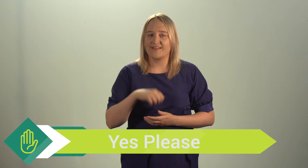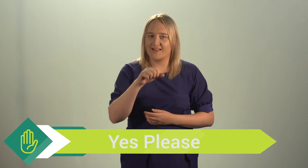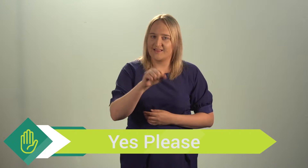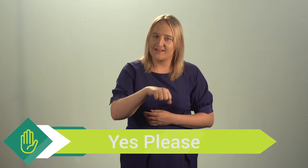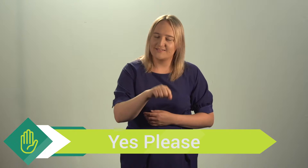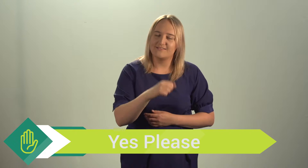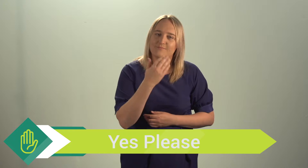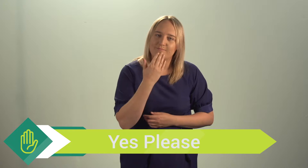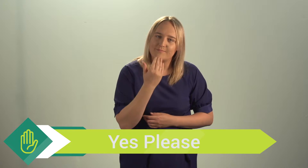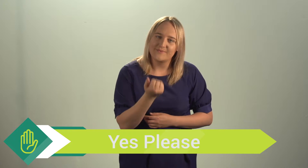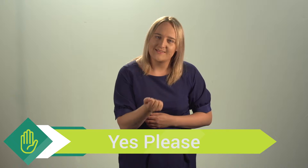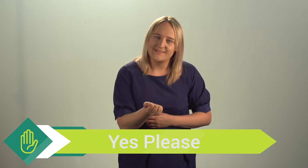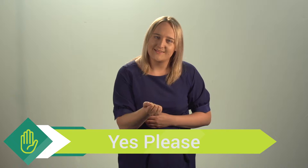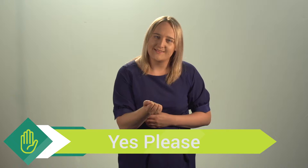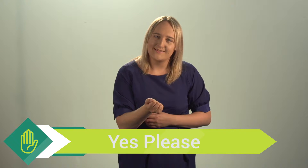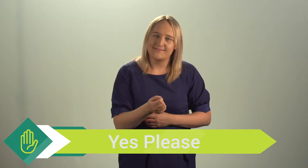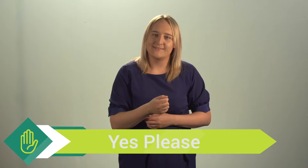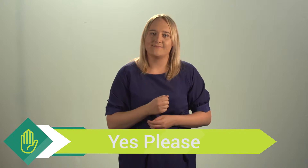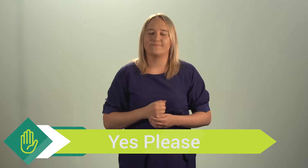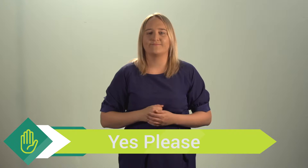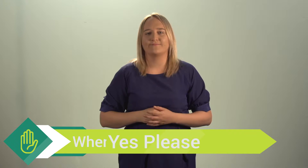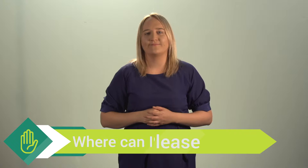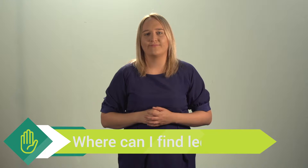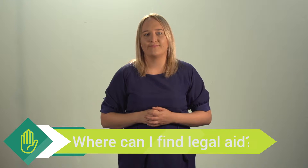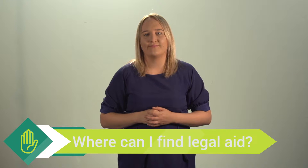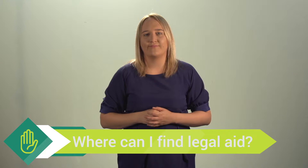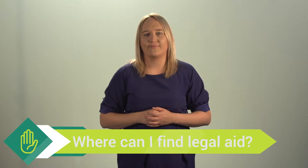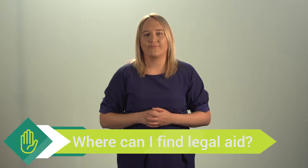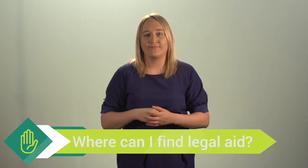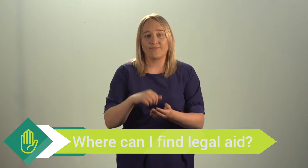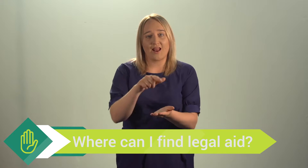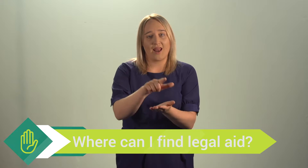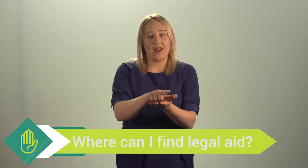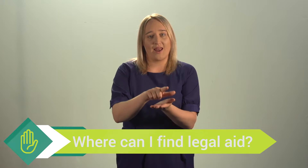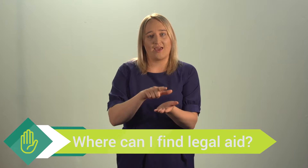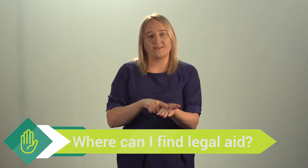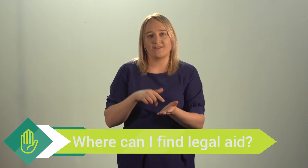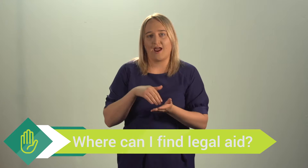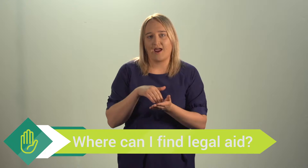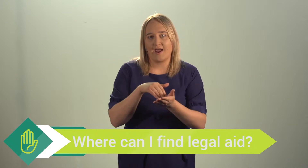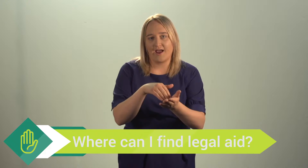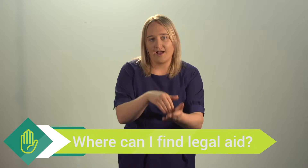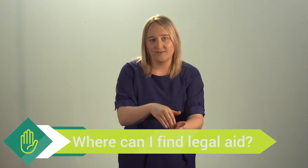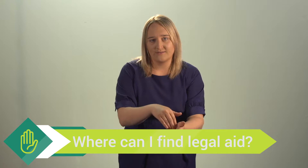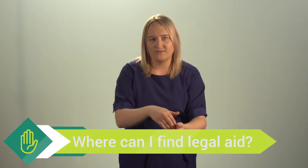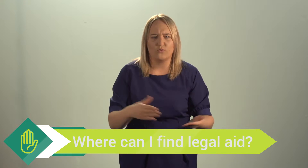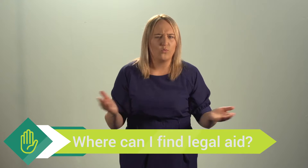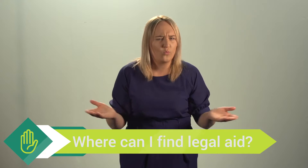Yes, please. Where can I find legal aid?